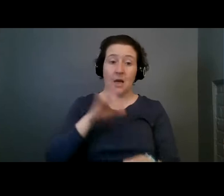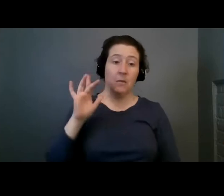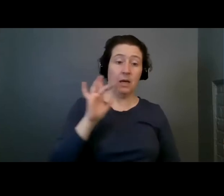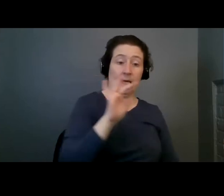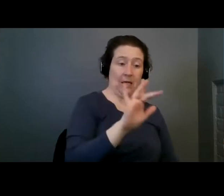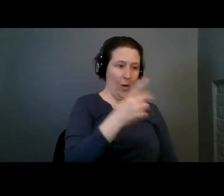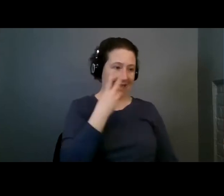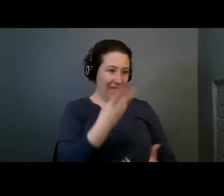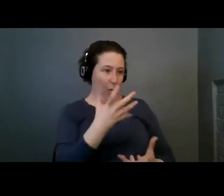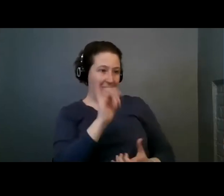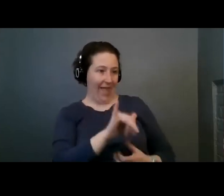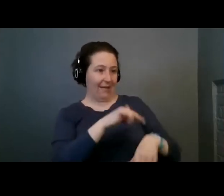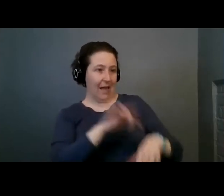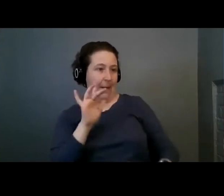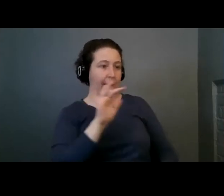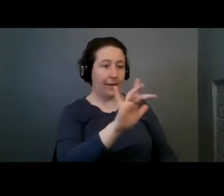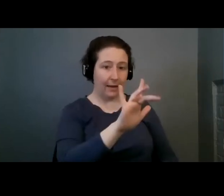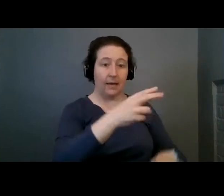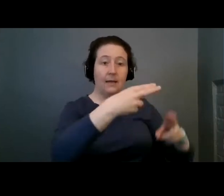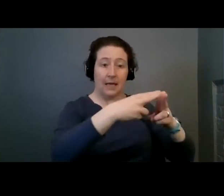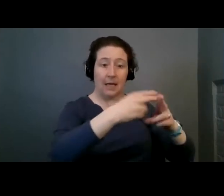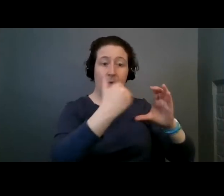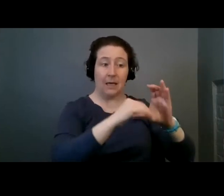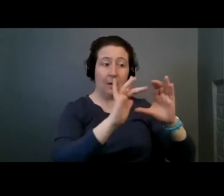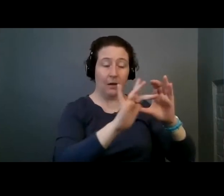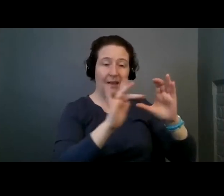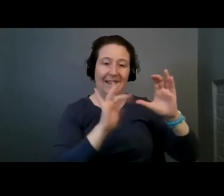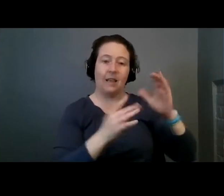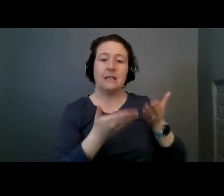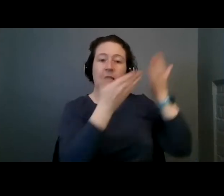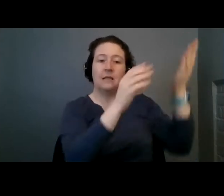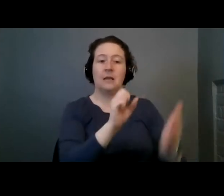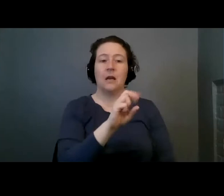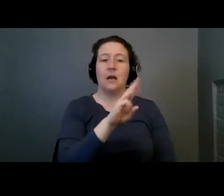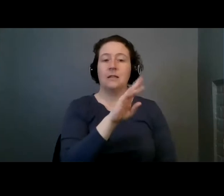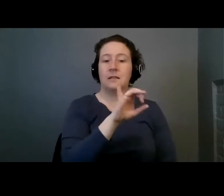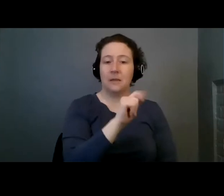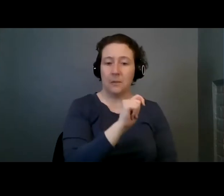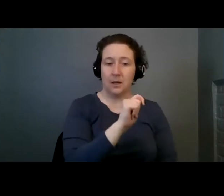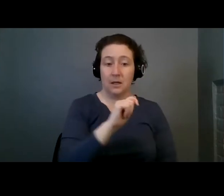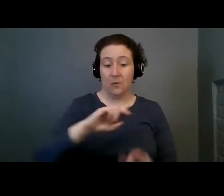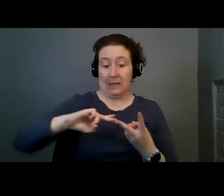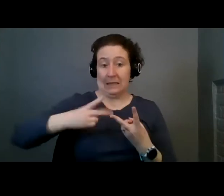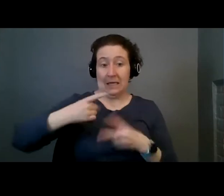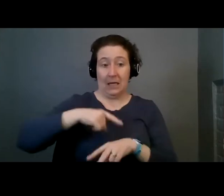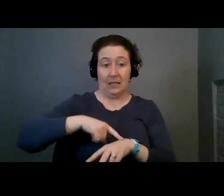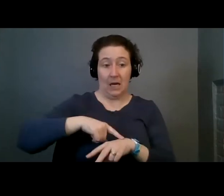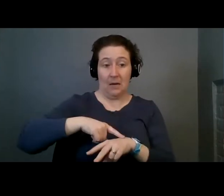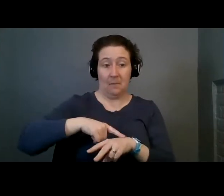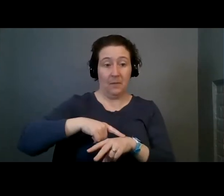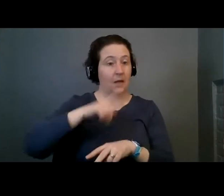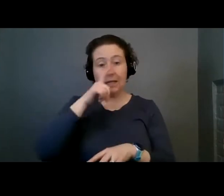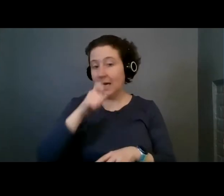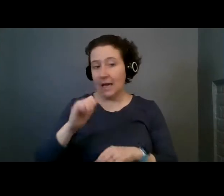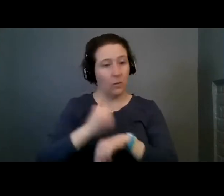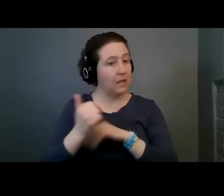your name and email address, and then make sure to click Submit. For second doses, You still don't need to sign